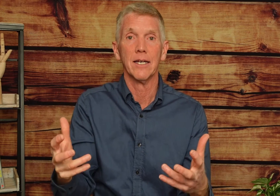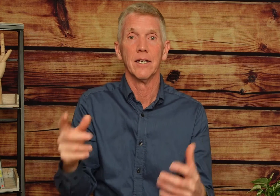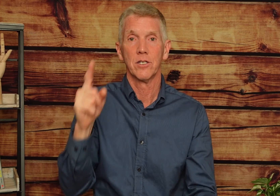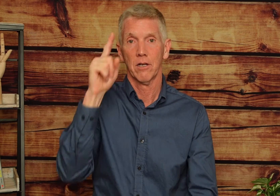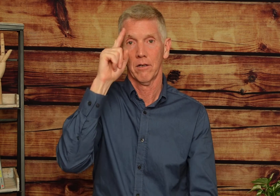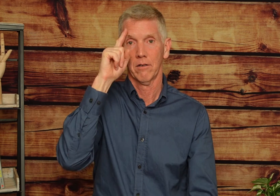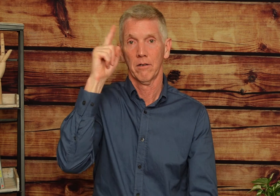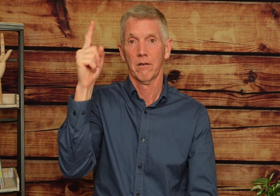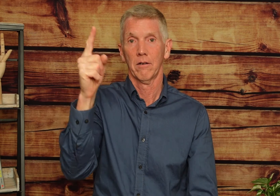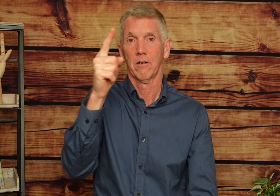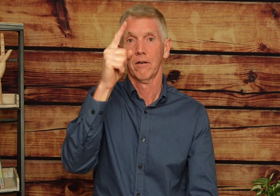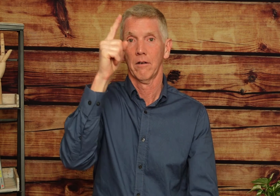is